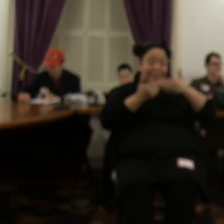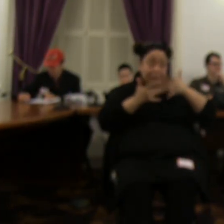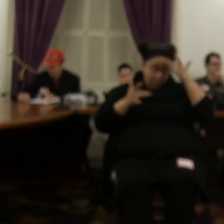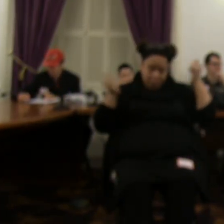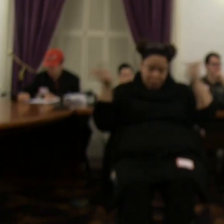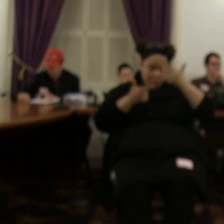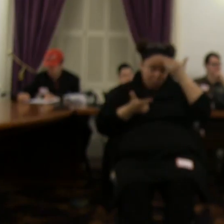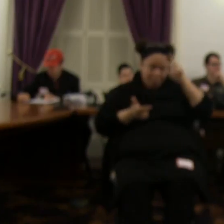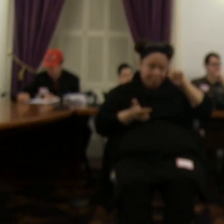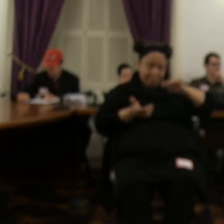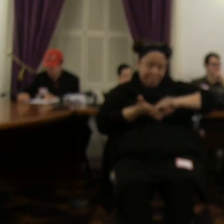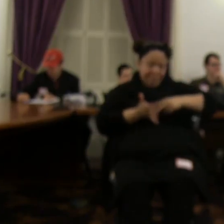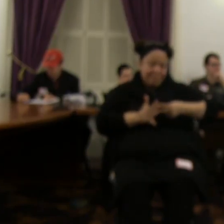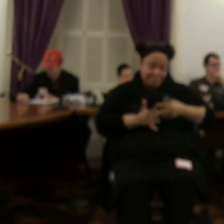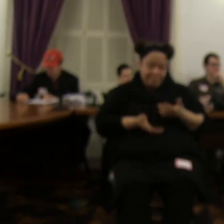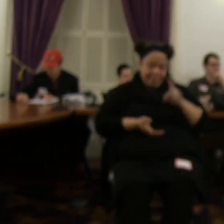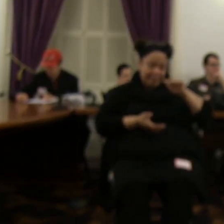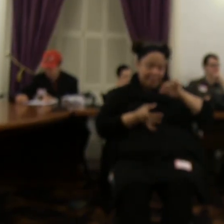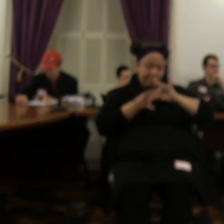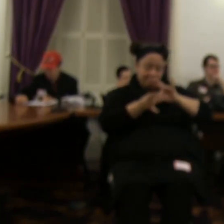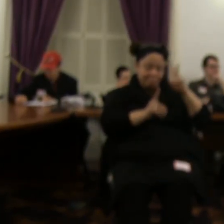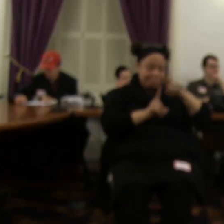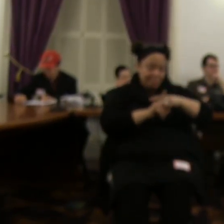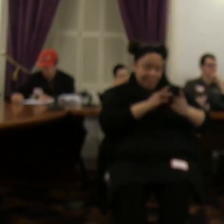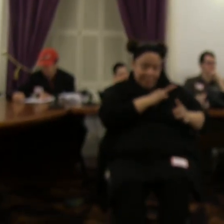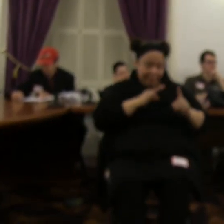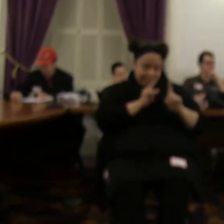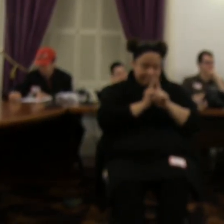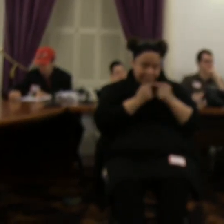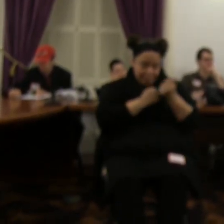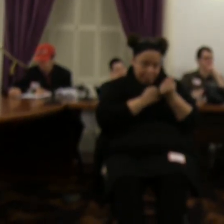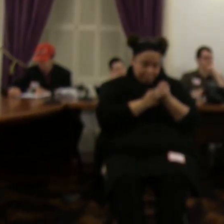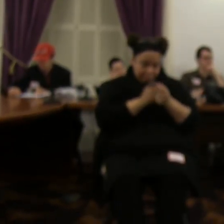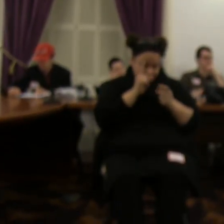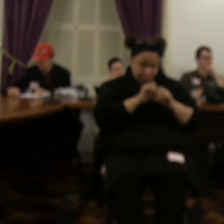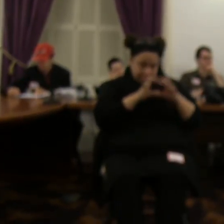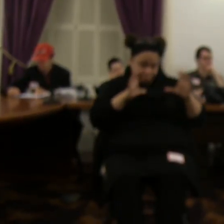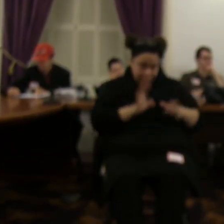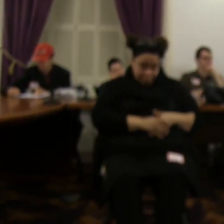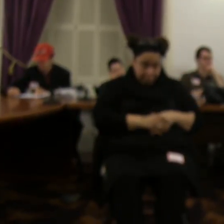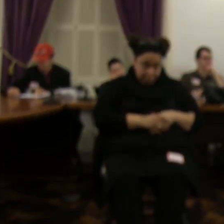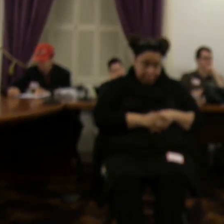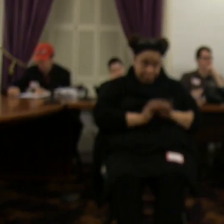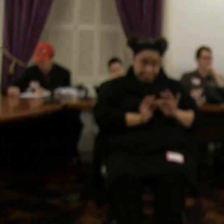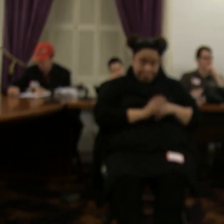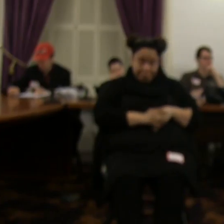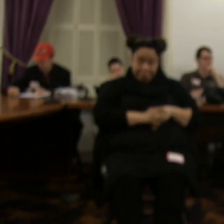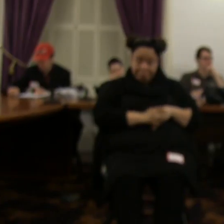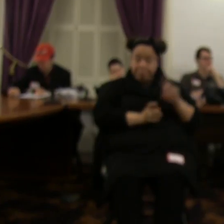agencies. You can just call them DAs and SSAs, and everyone in this building will know exactly what you're talking about.